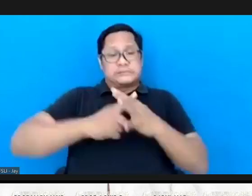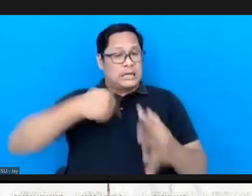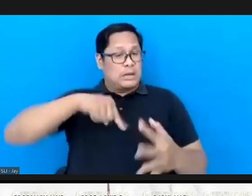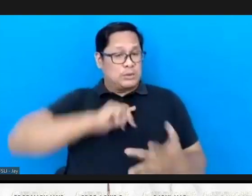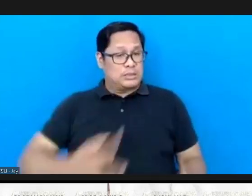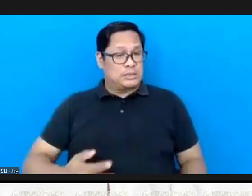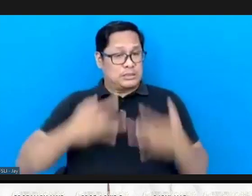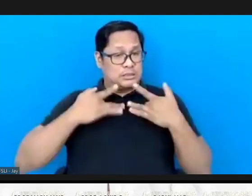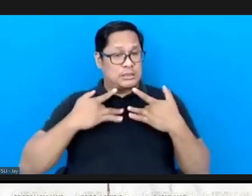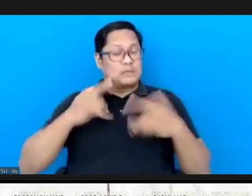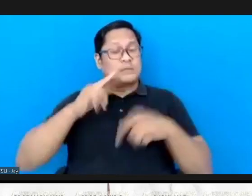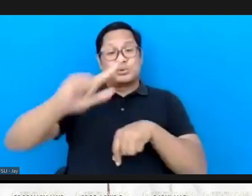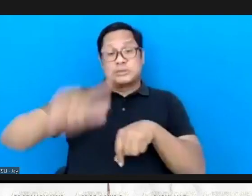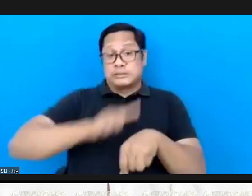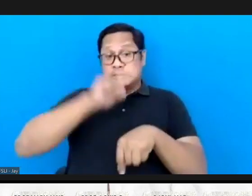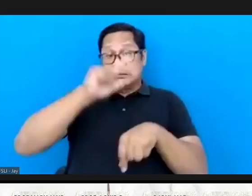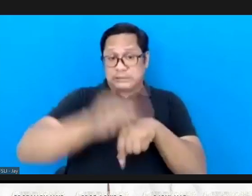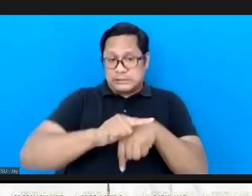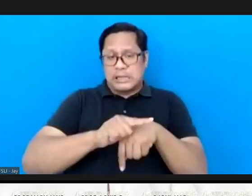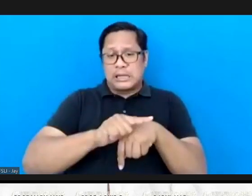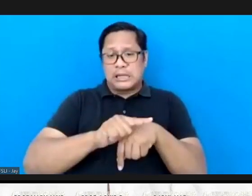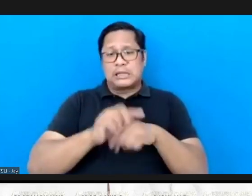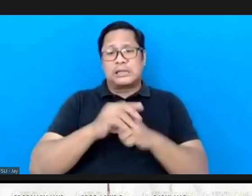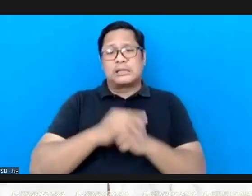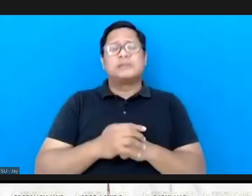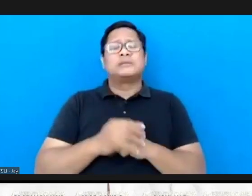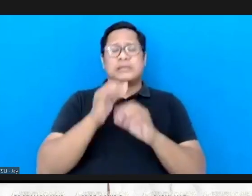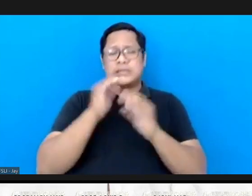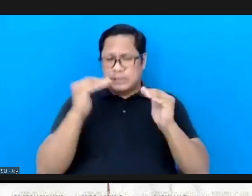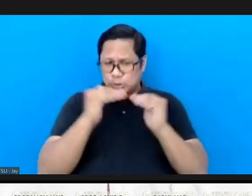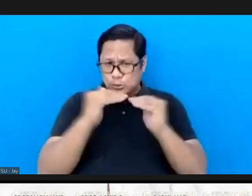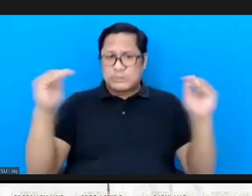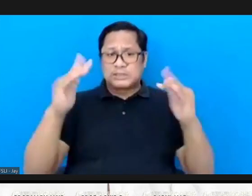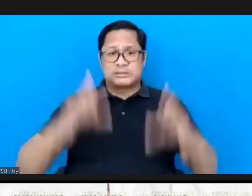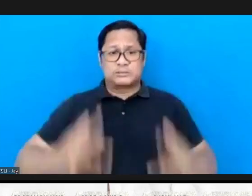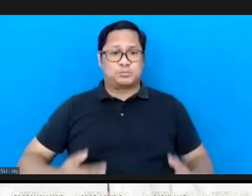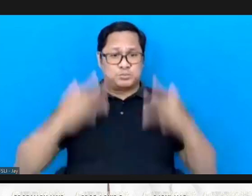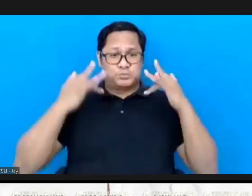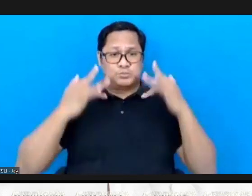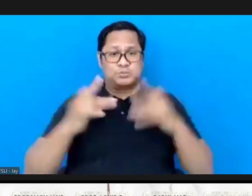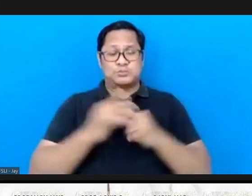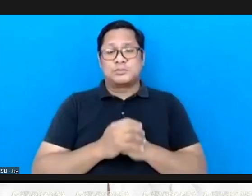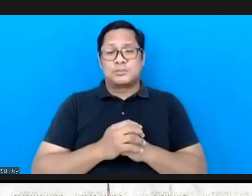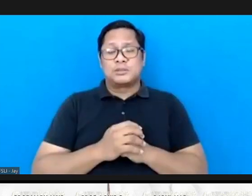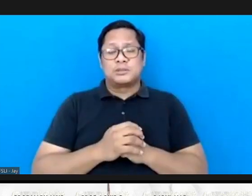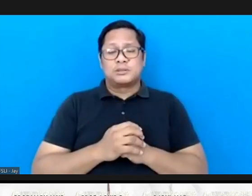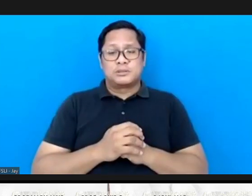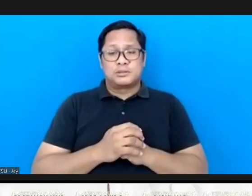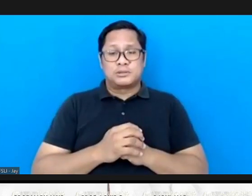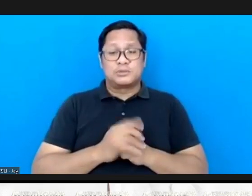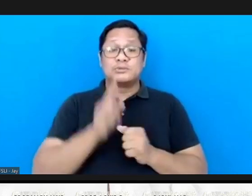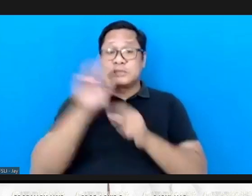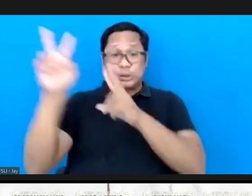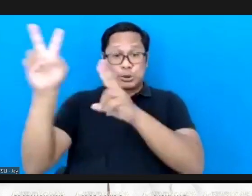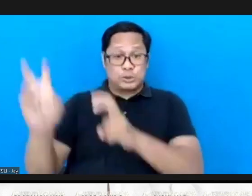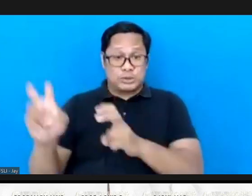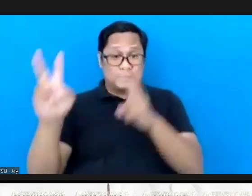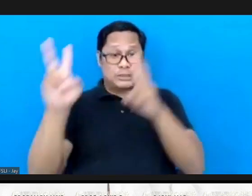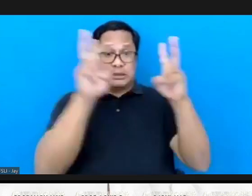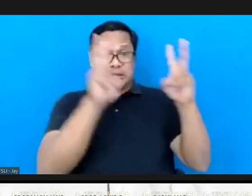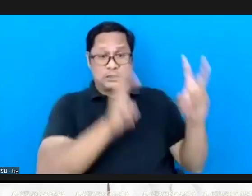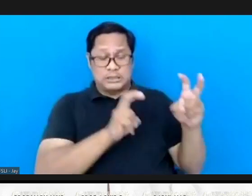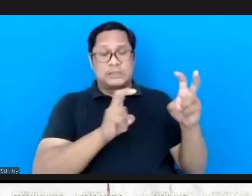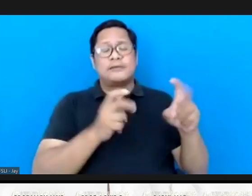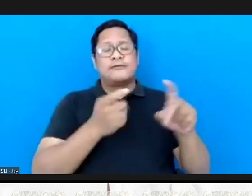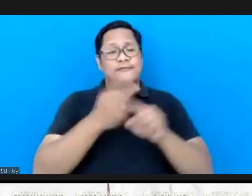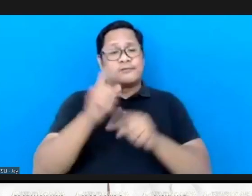ang lupa, ang yuta ay katumbas ng buhay. Ito po'y quotation mula sa isang tribal